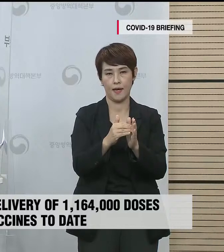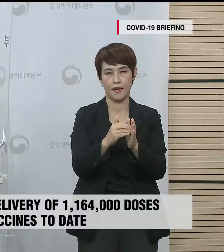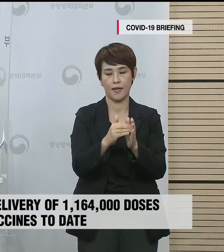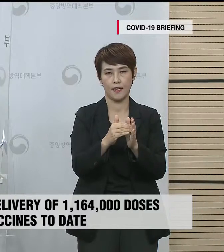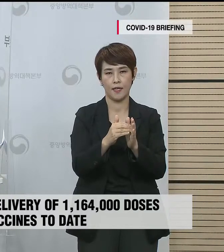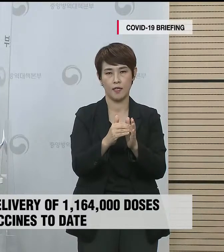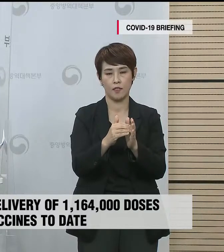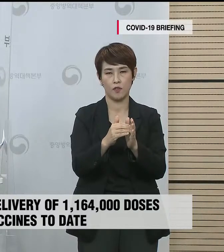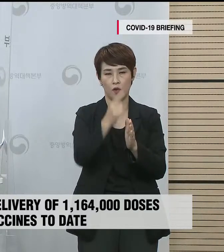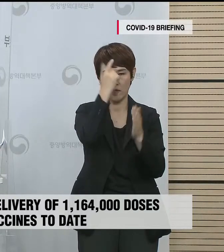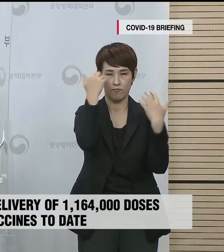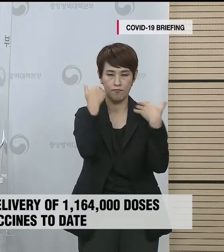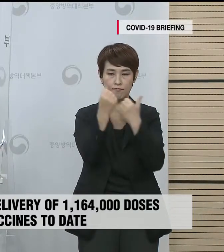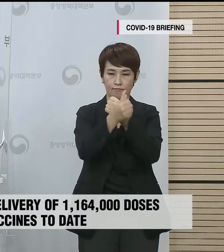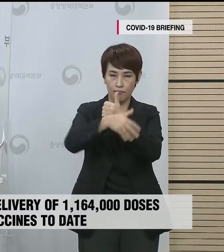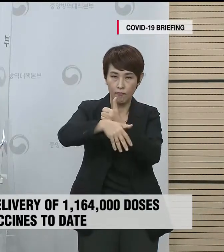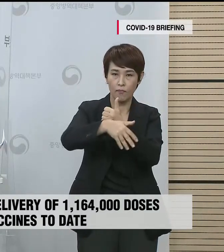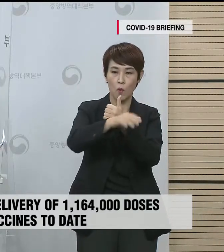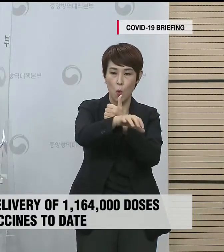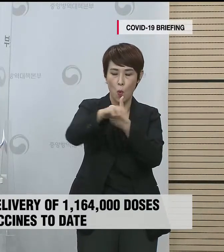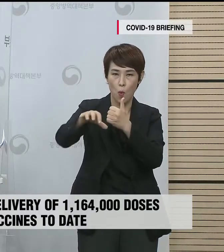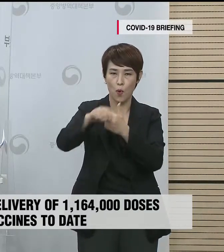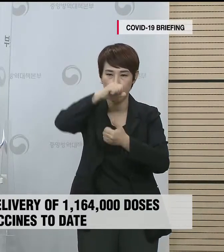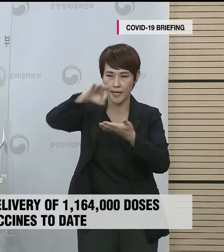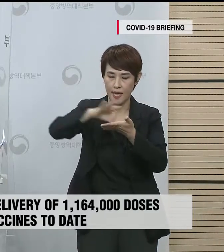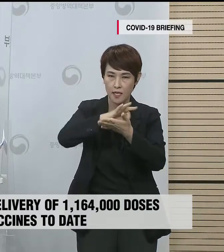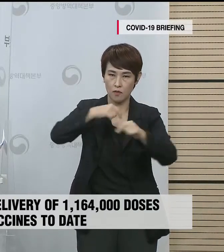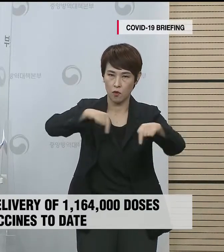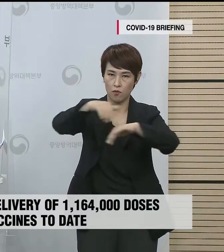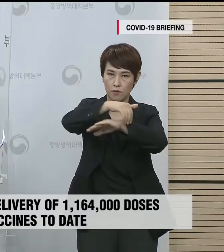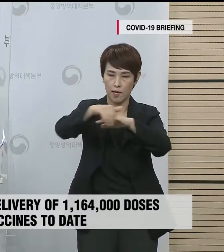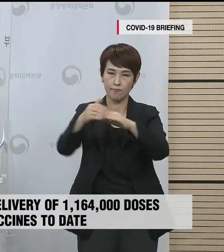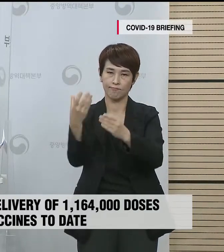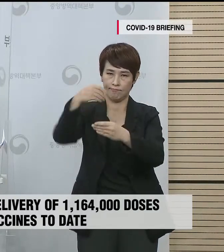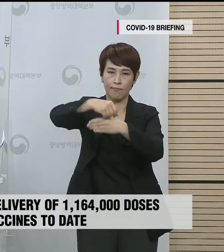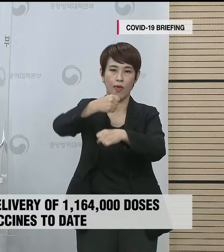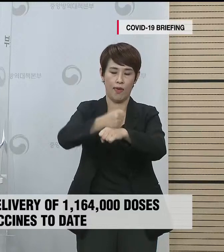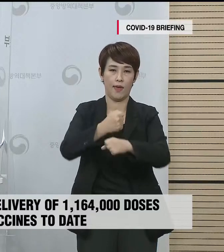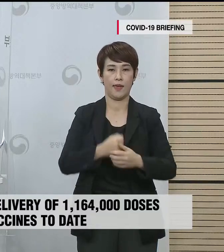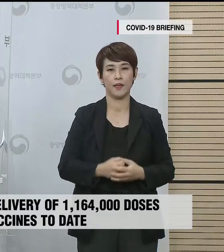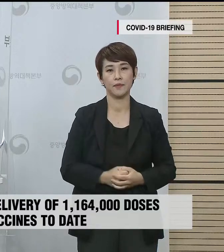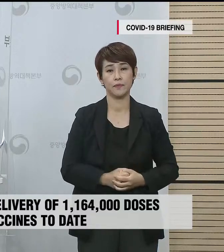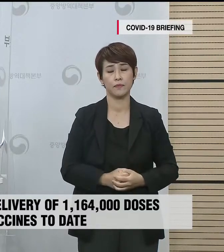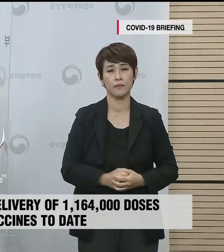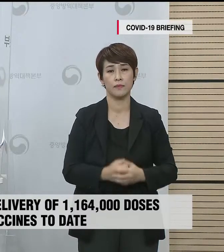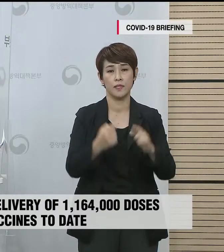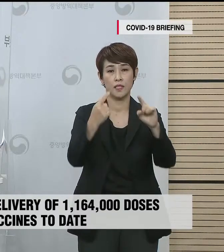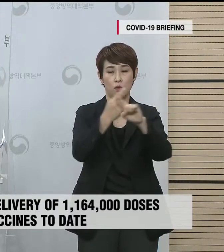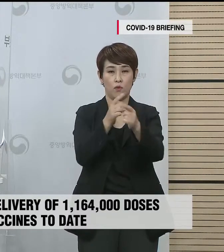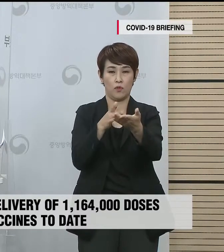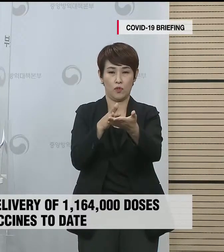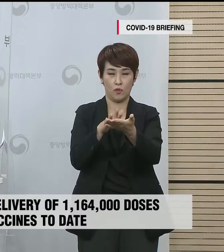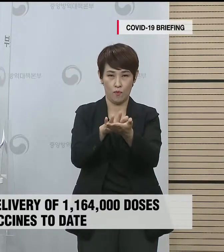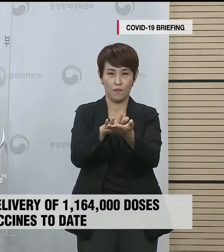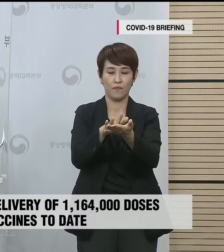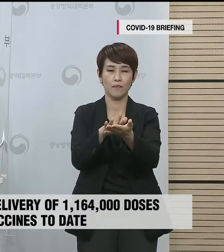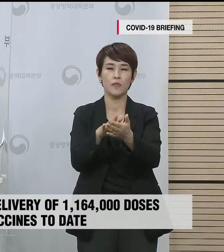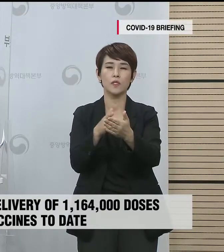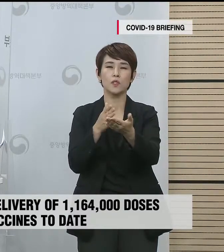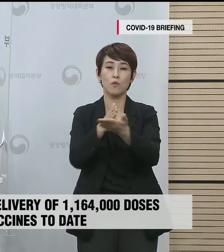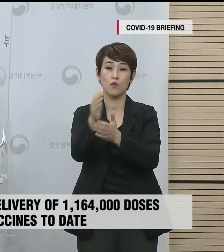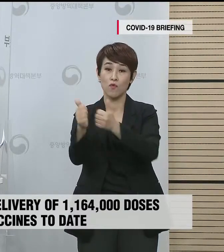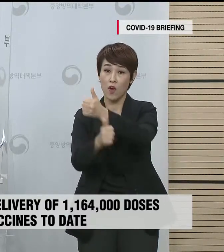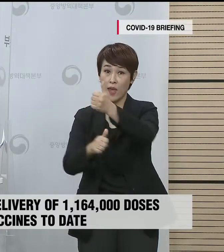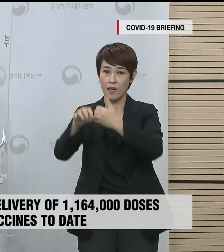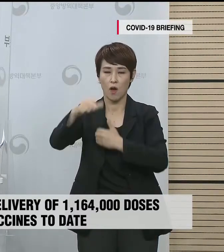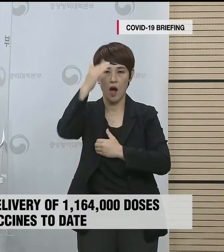companies going forward. And we have also agreed to reflect these opinions and feedback